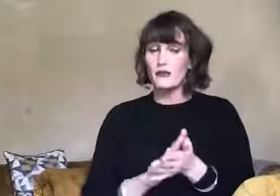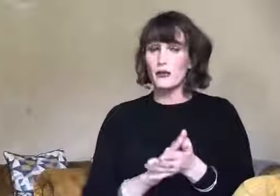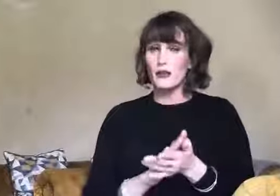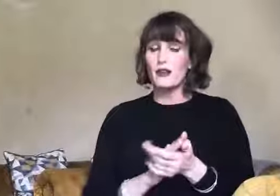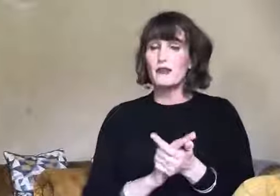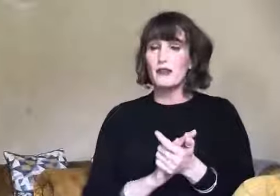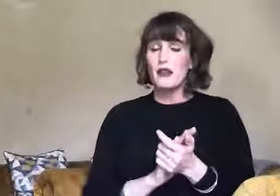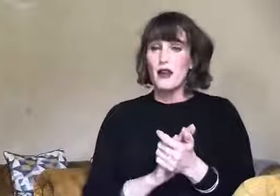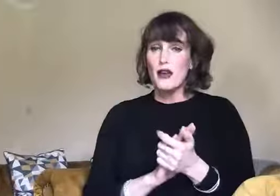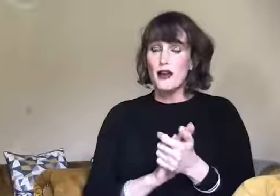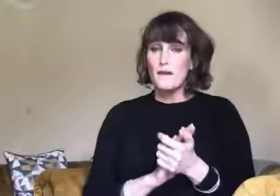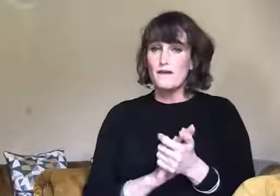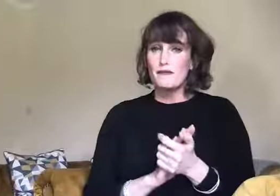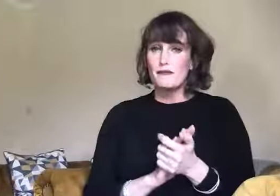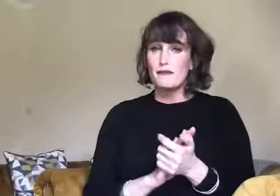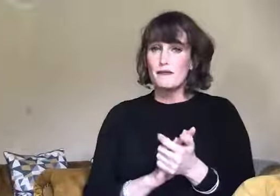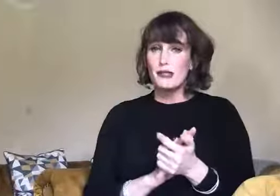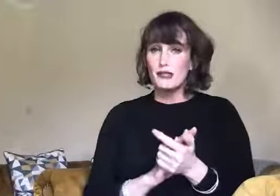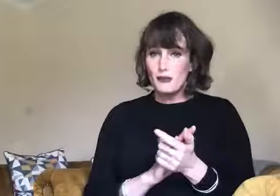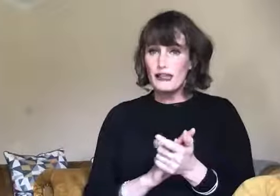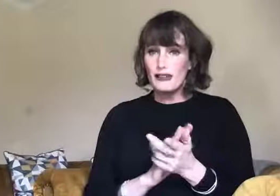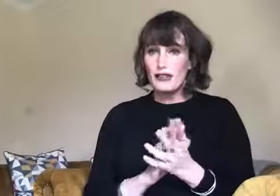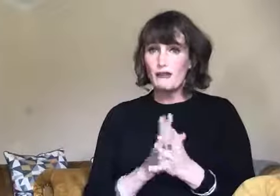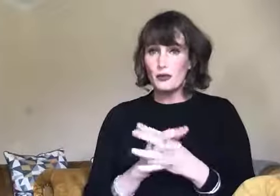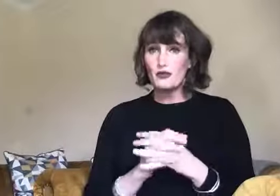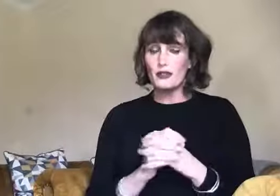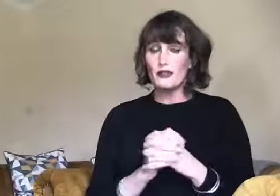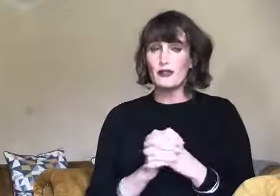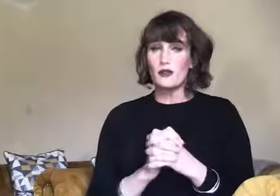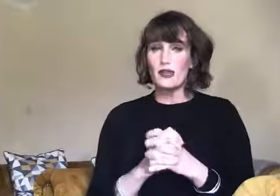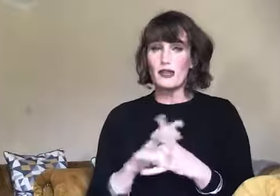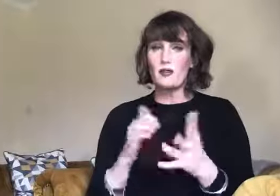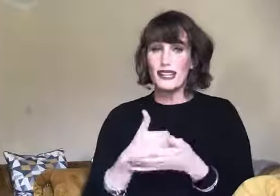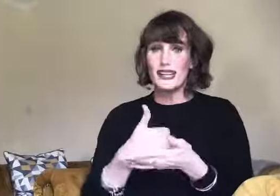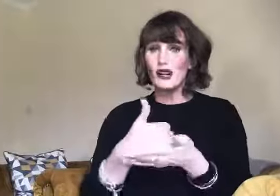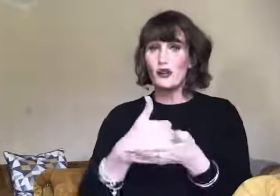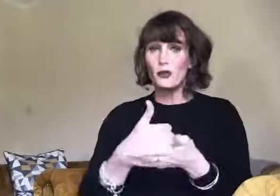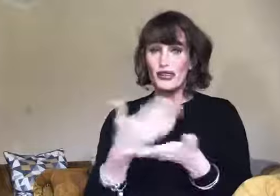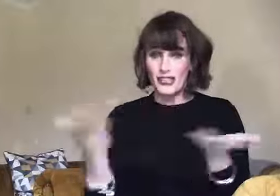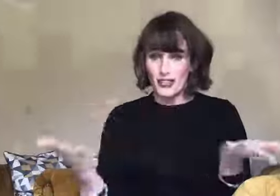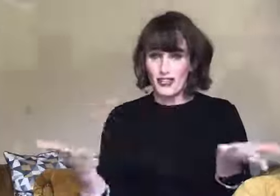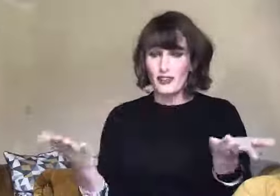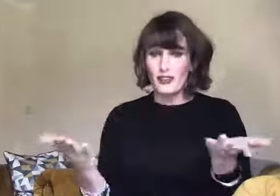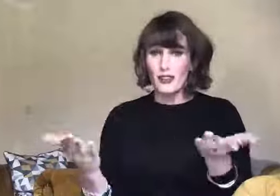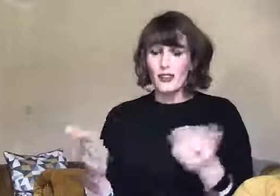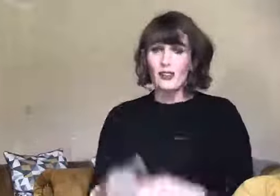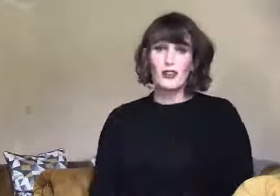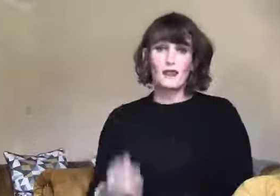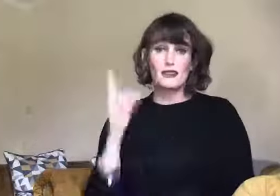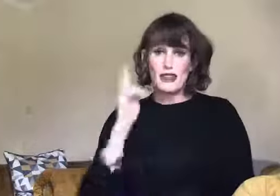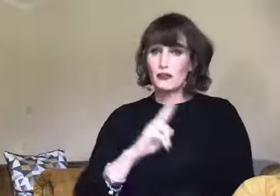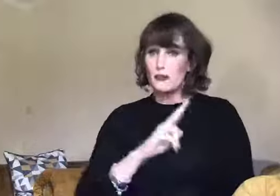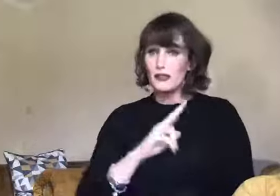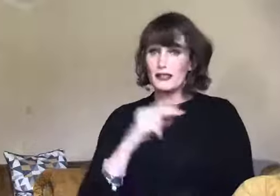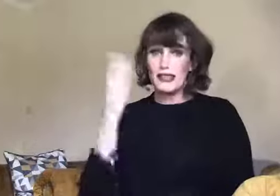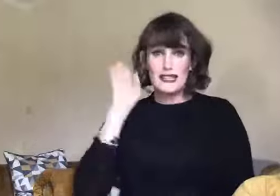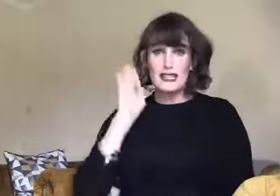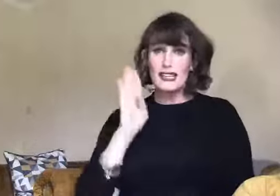for you. But it's really, really important that we can help each other. The deaf community, the